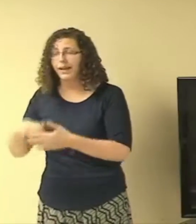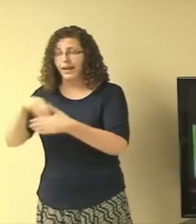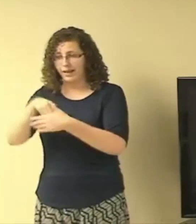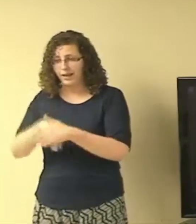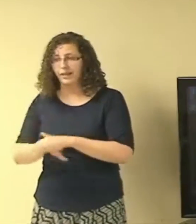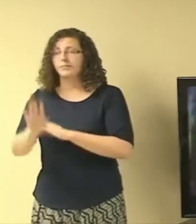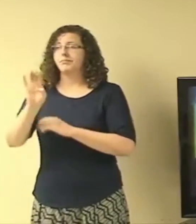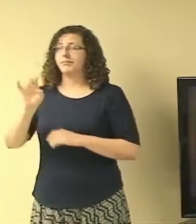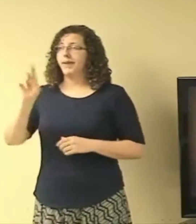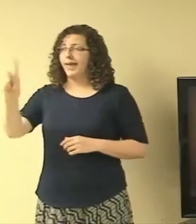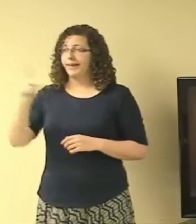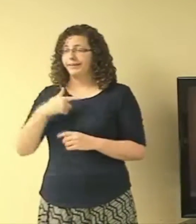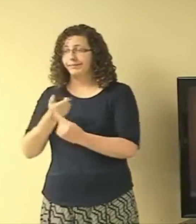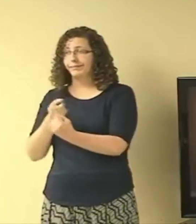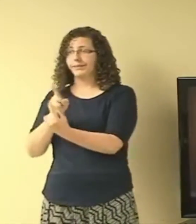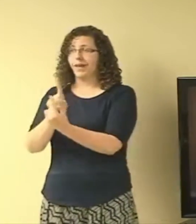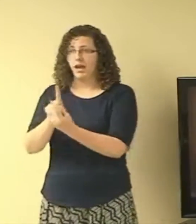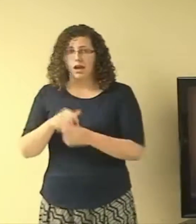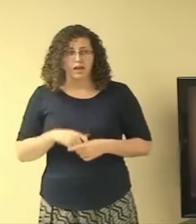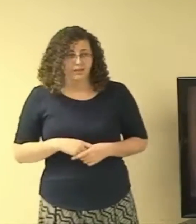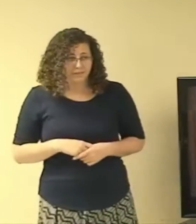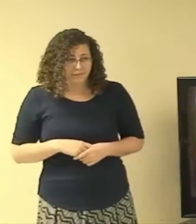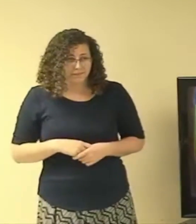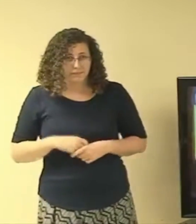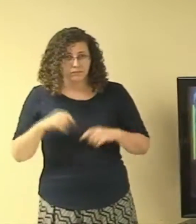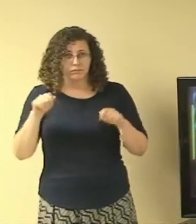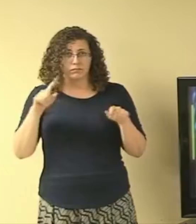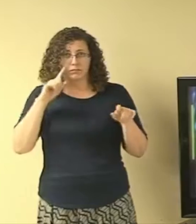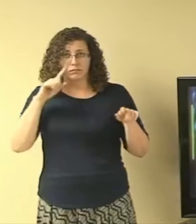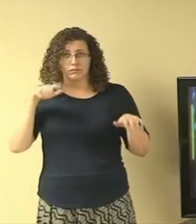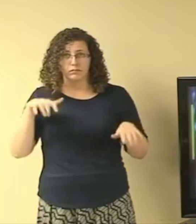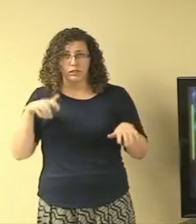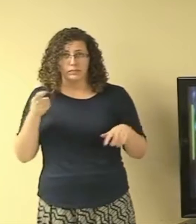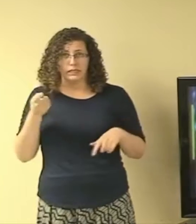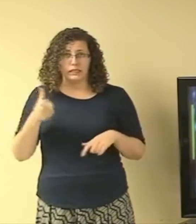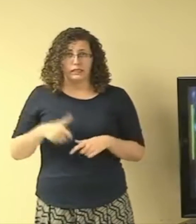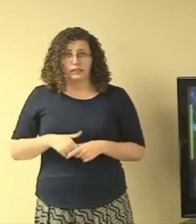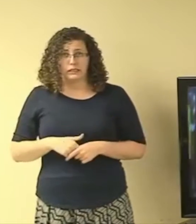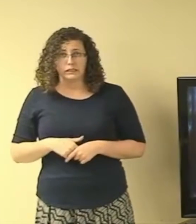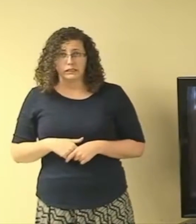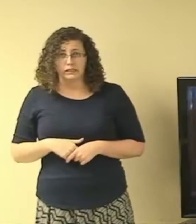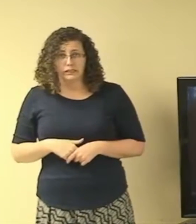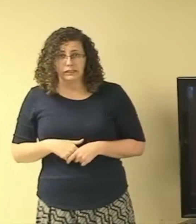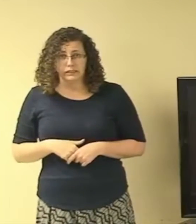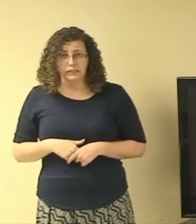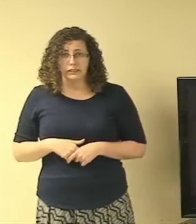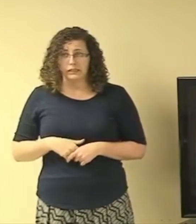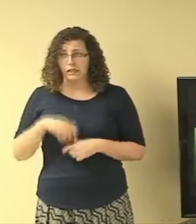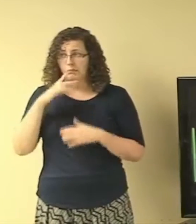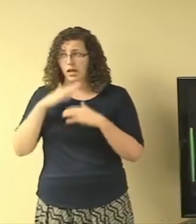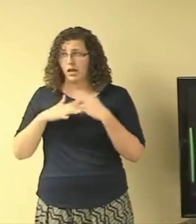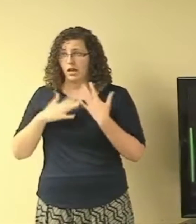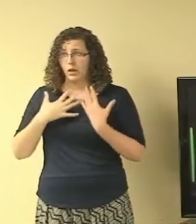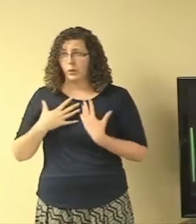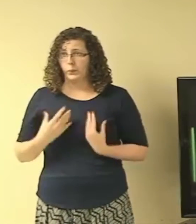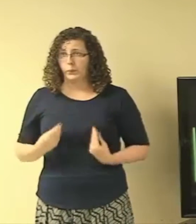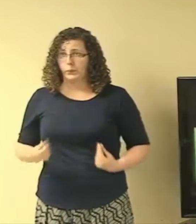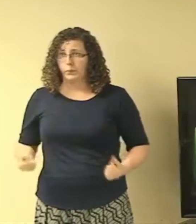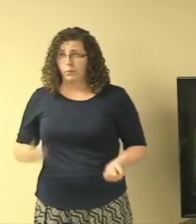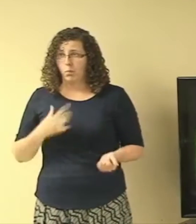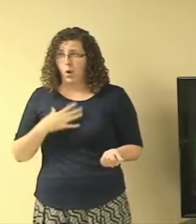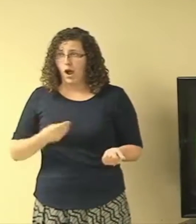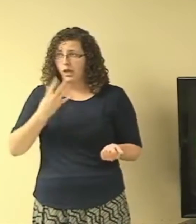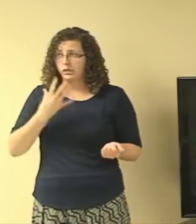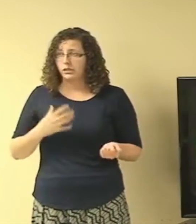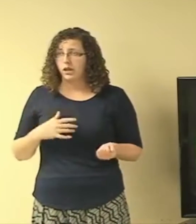walks up to the teller, and the teller says, she gets this deer in the headlights look, kind of white. And her blood drains from her face. And she says,